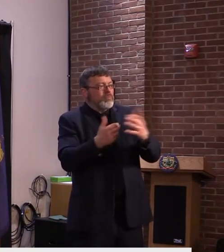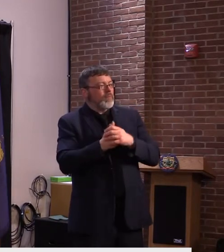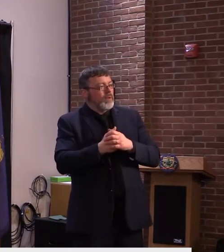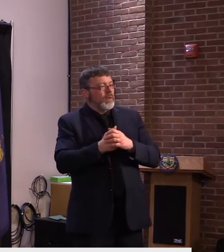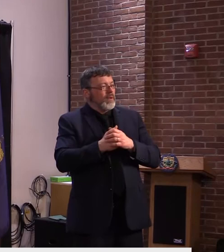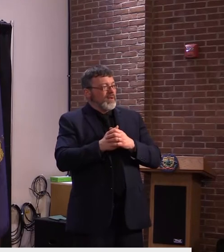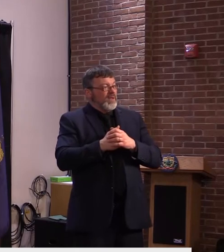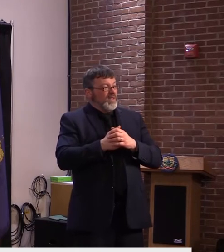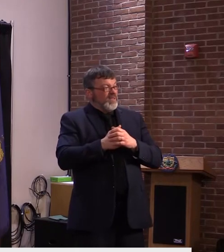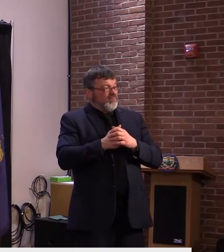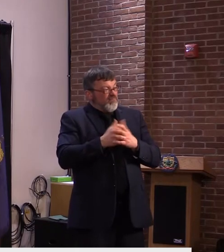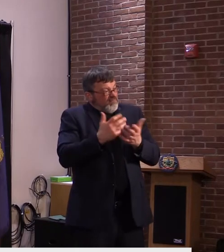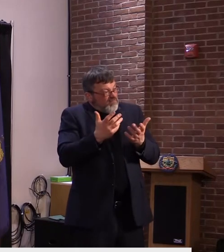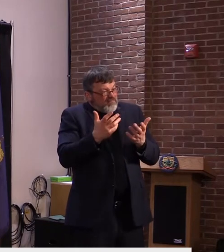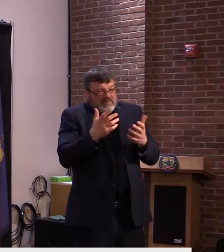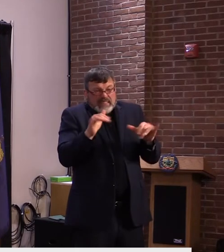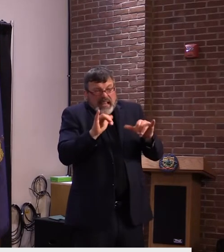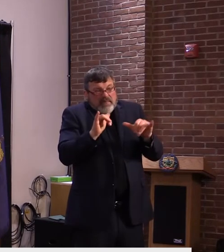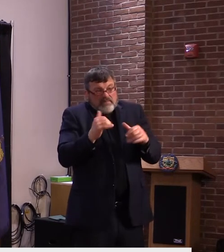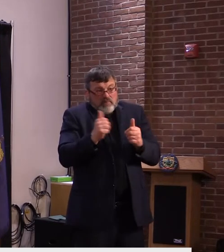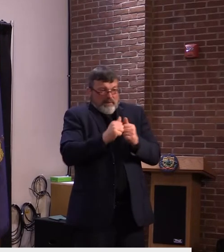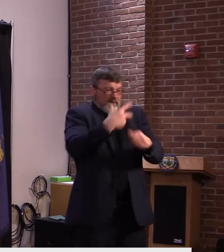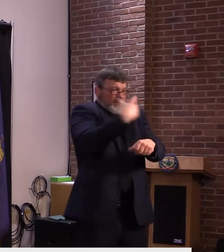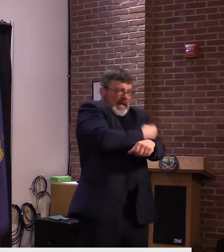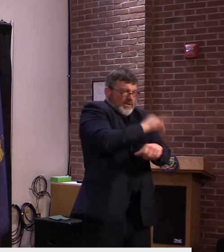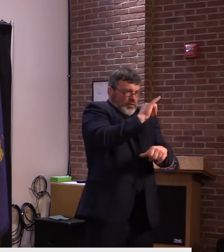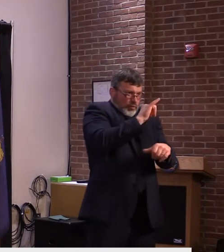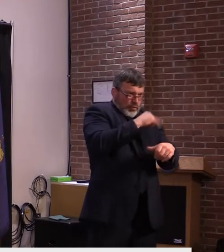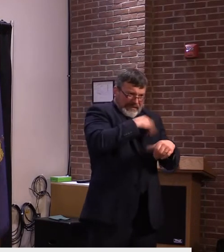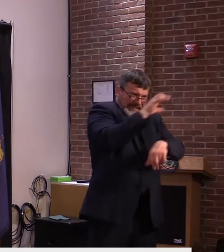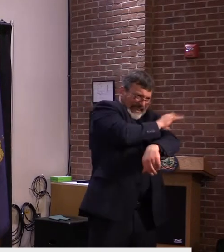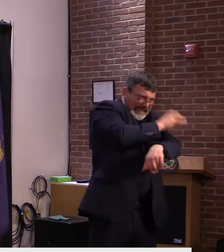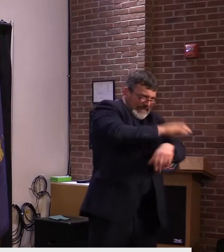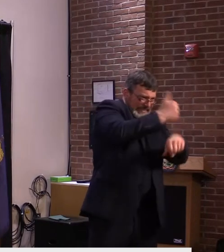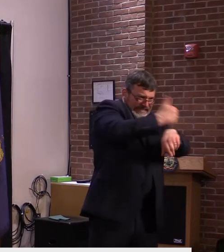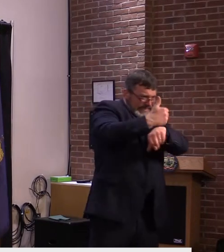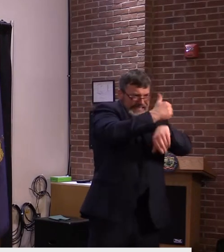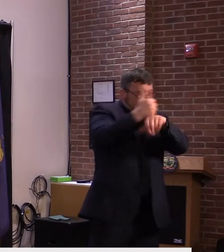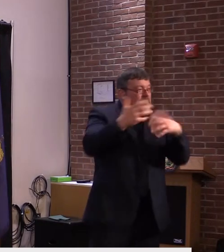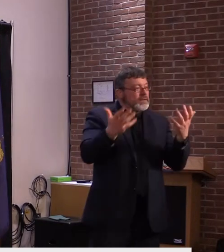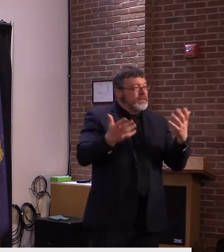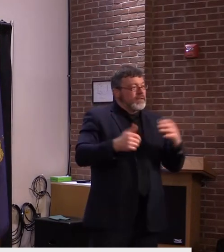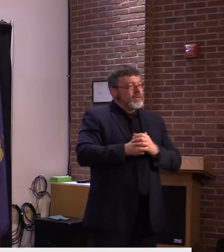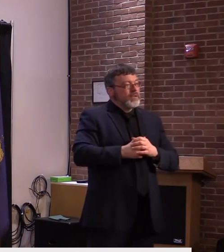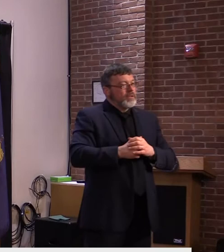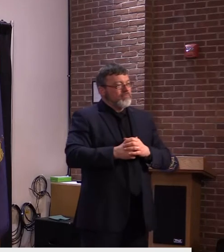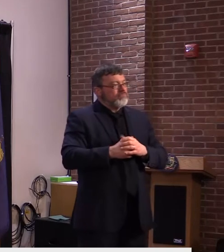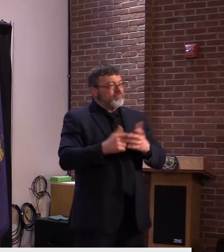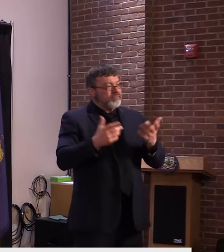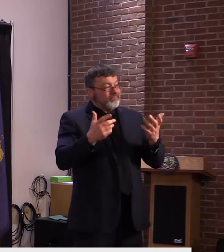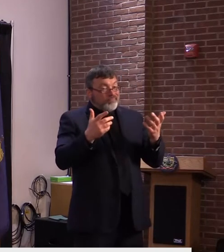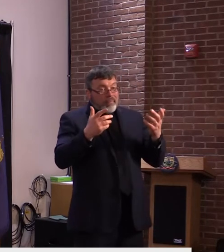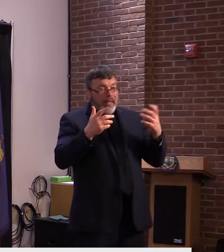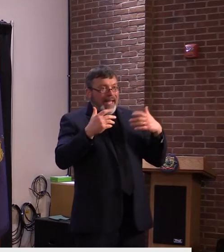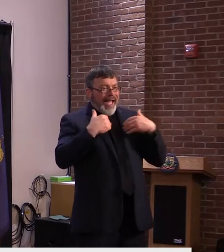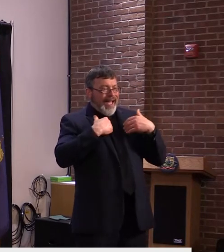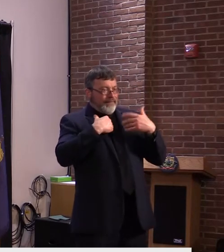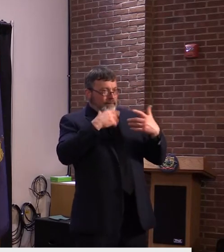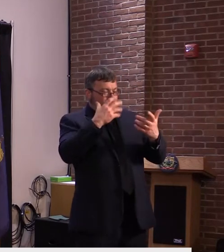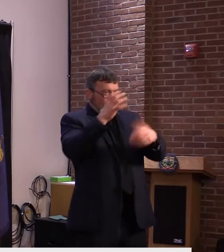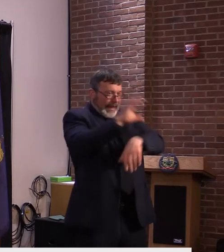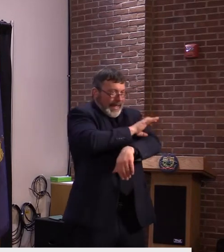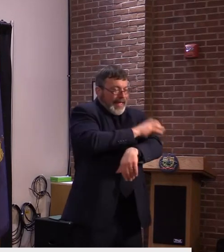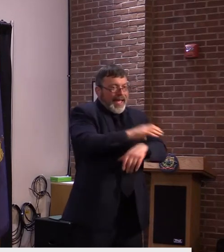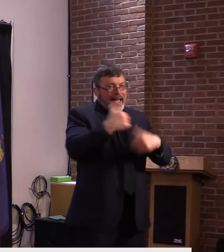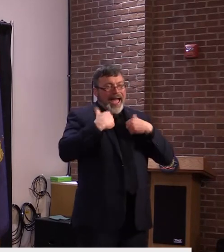as previously. So I think knowing that there are clinics, knowing there are opportunities, will continue